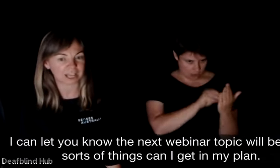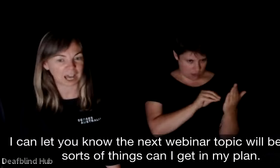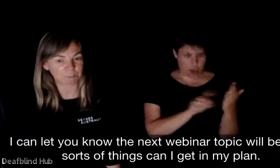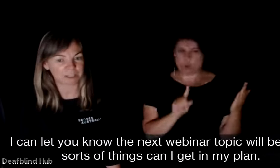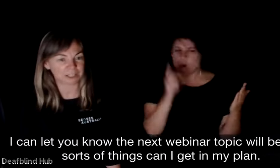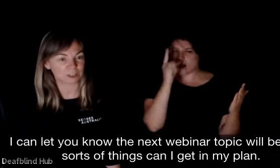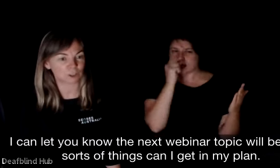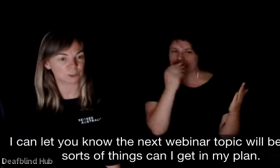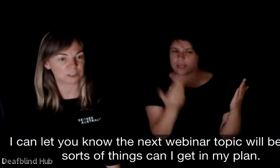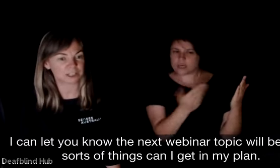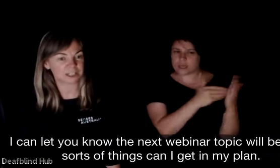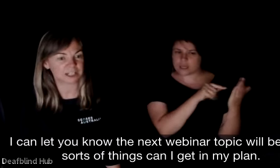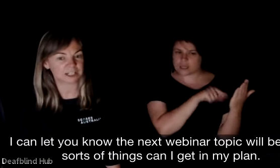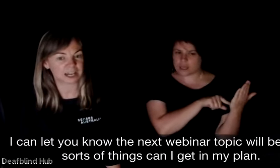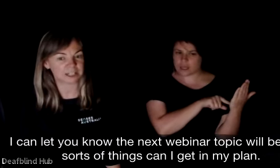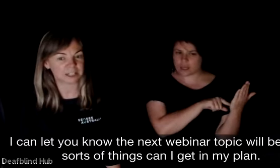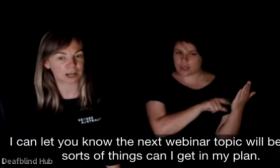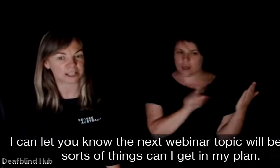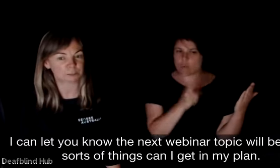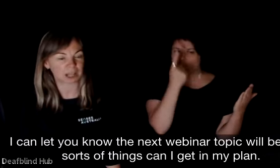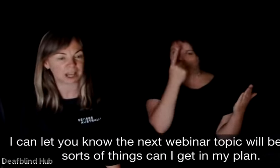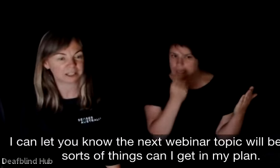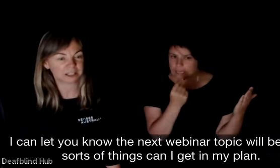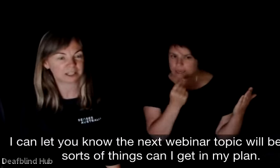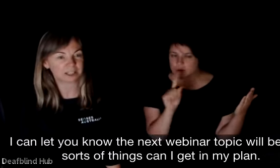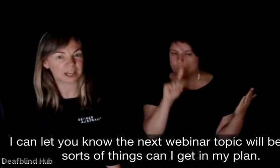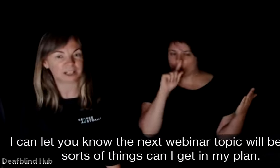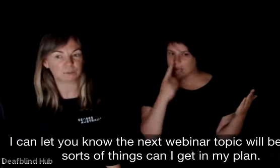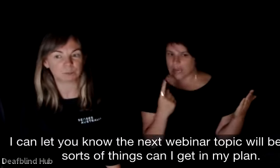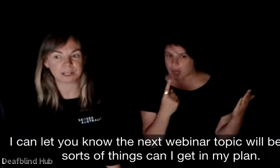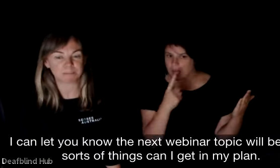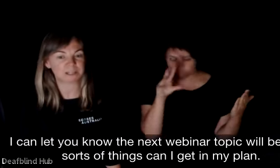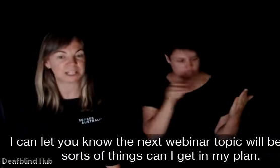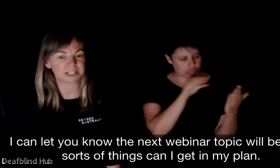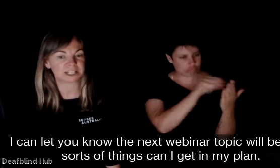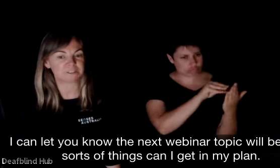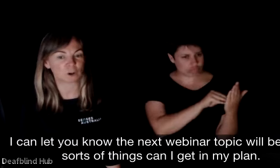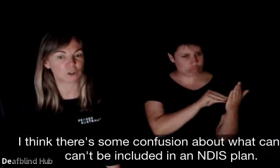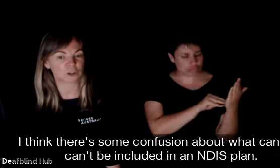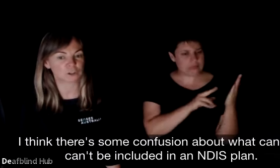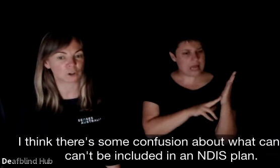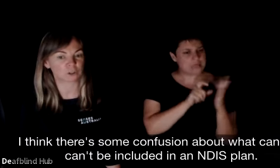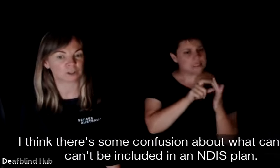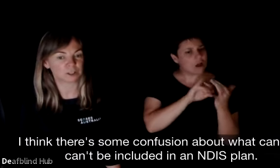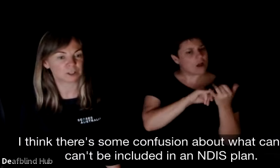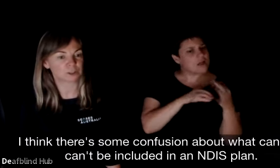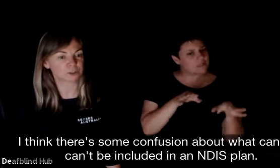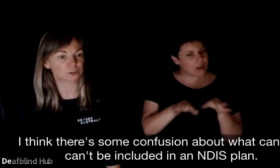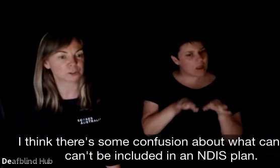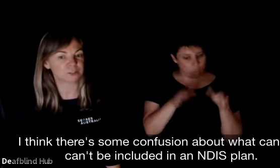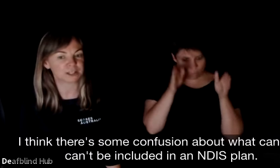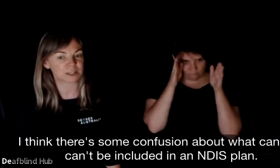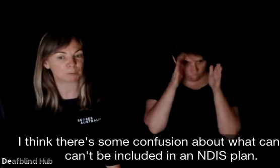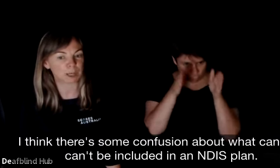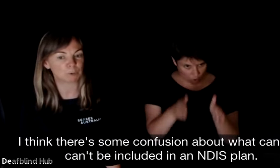can and can't be included in an NDIS plan, and it will be particularly focused on the